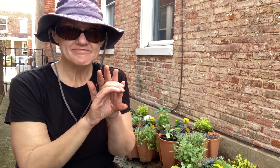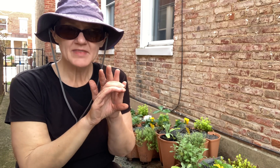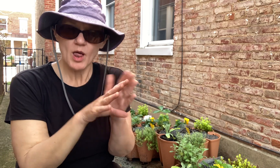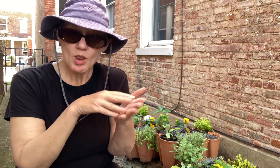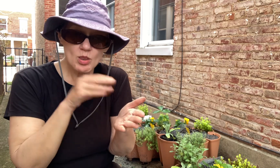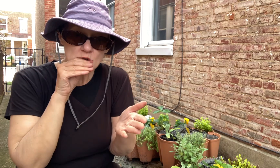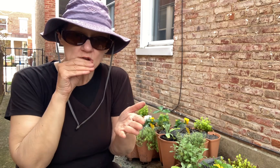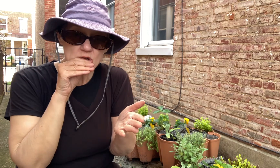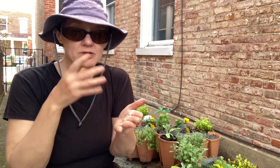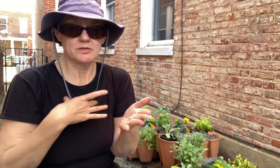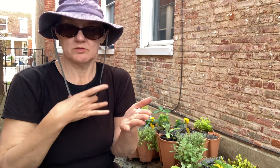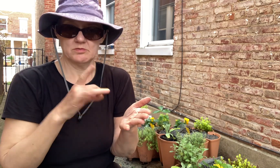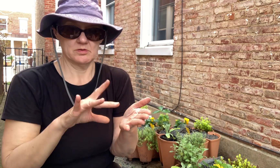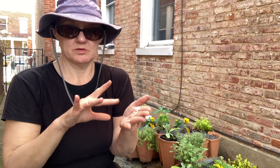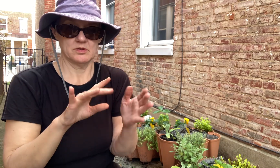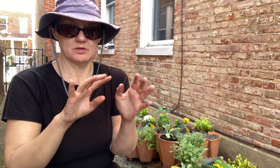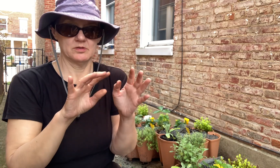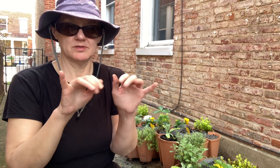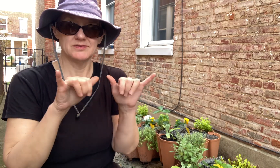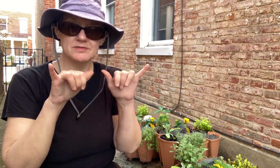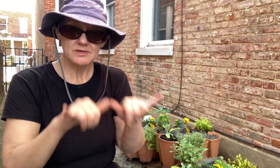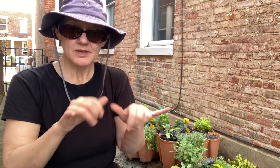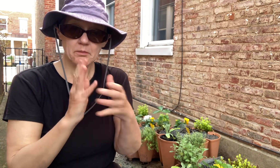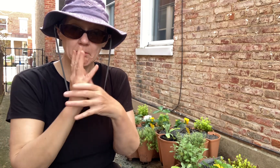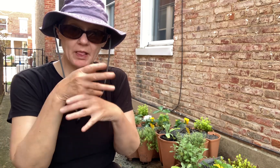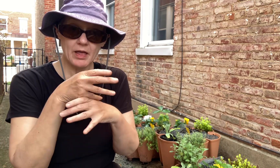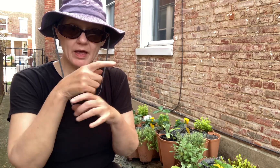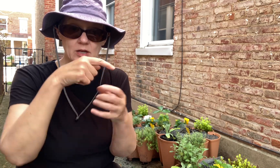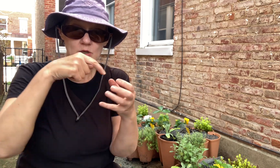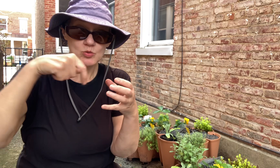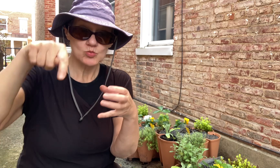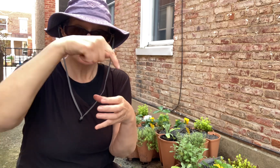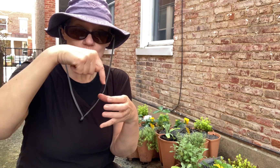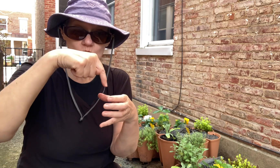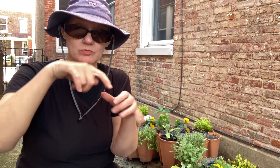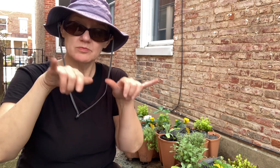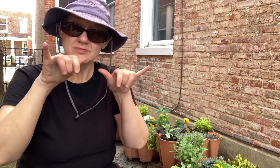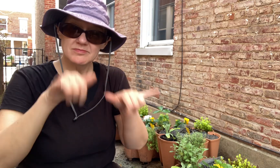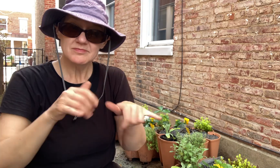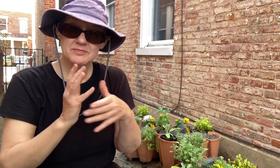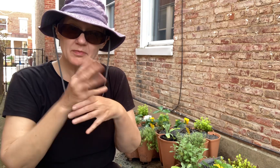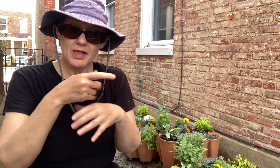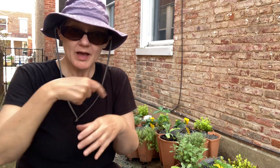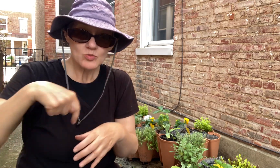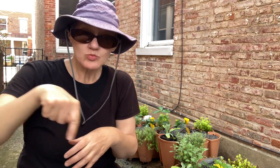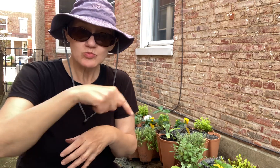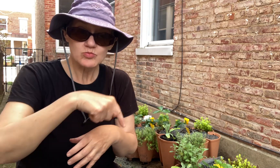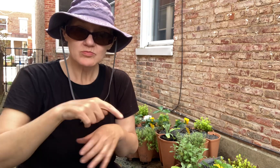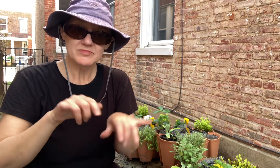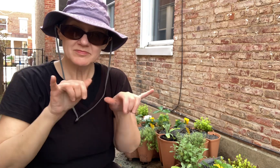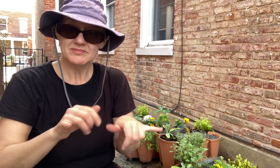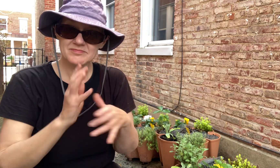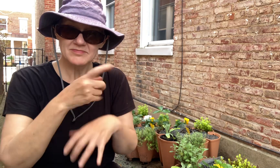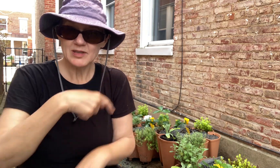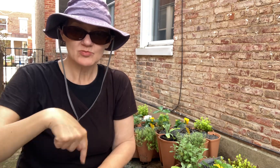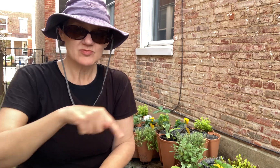pretty. I looked at pictures of GreenStalk design and I decided I didn't like it when you plant the